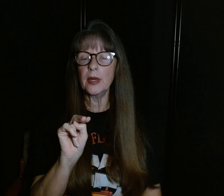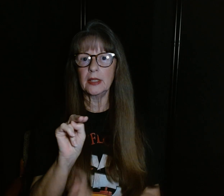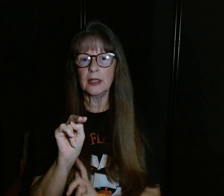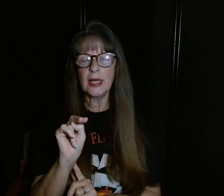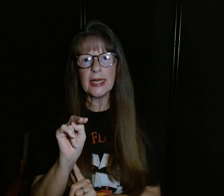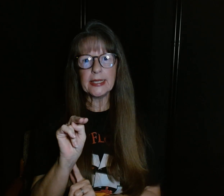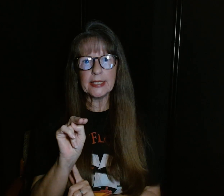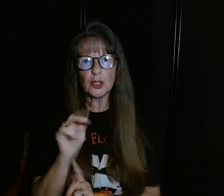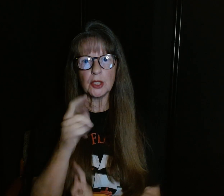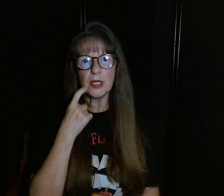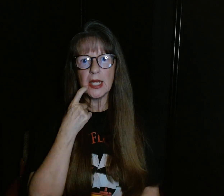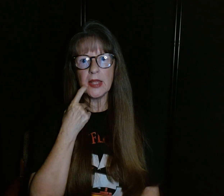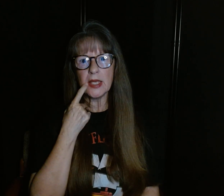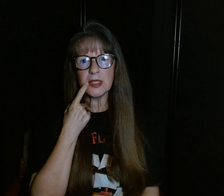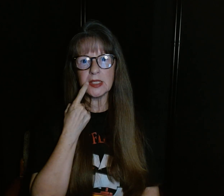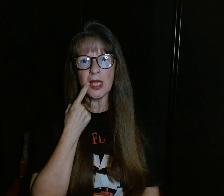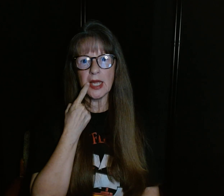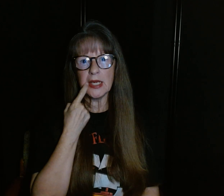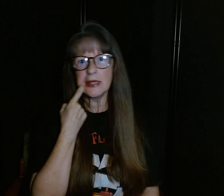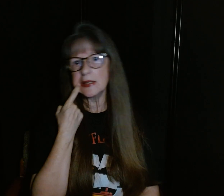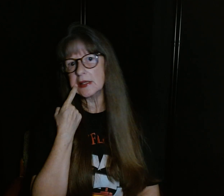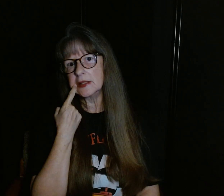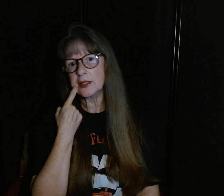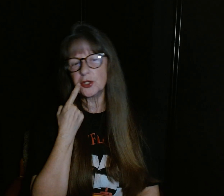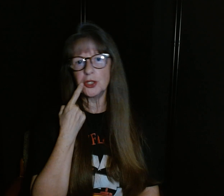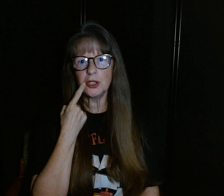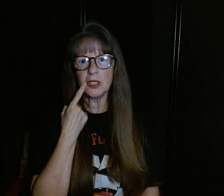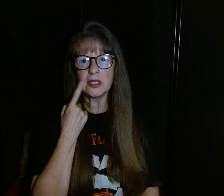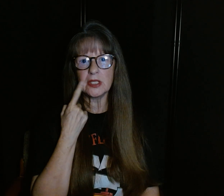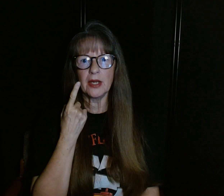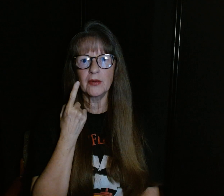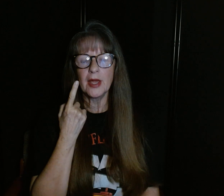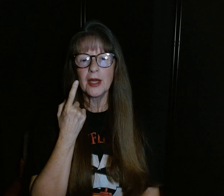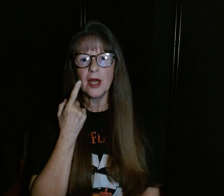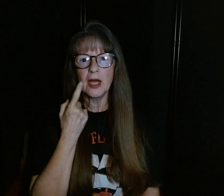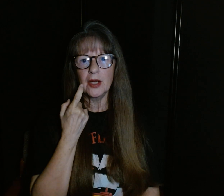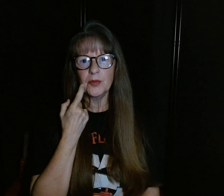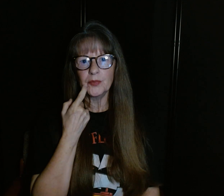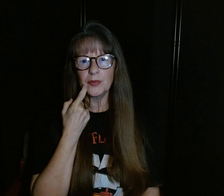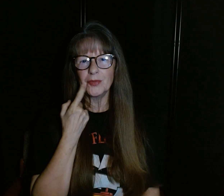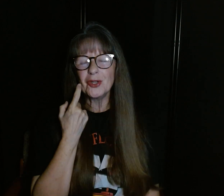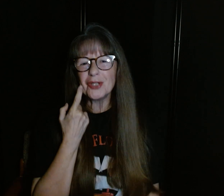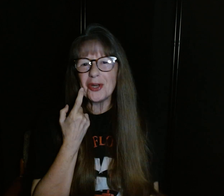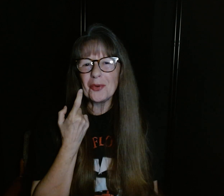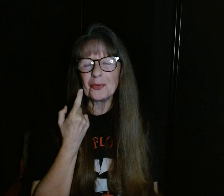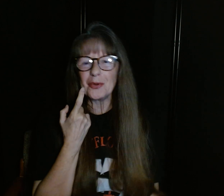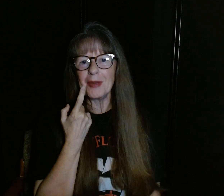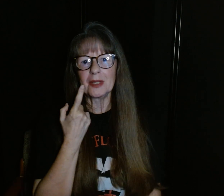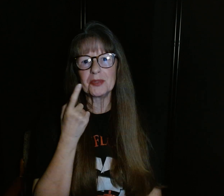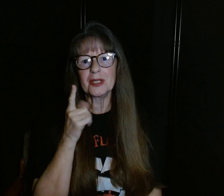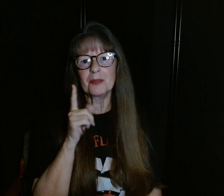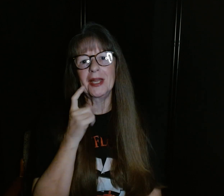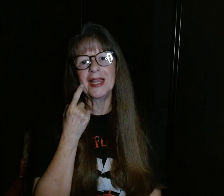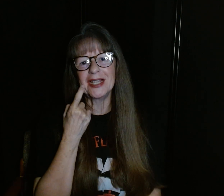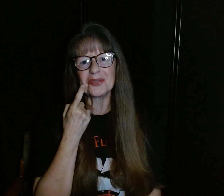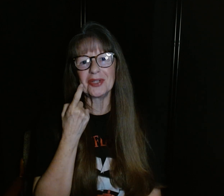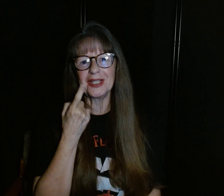ADDICTION, addiction. And that's a sign, addiction. It's kind of, um, usually I don't want to ruin my lipstick, but it's really if